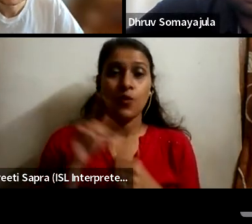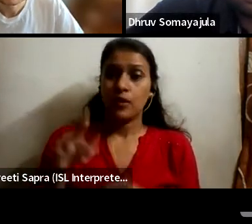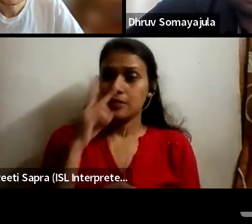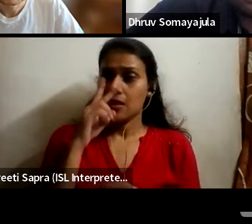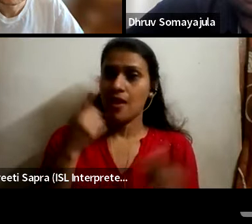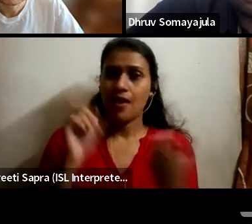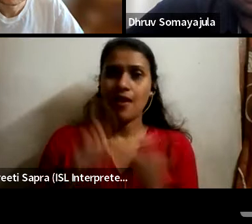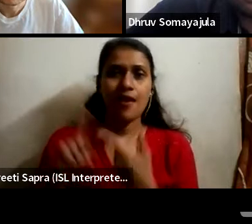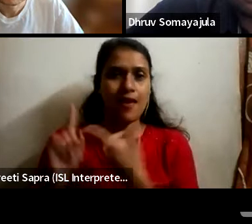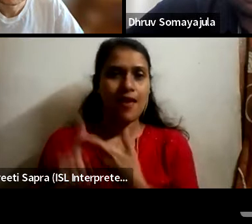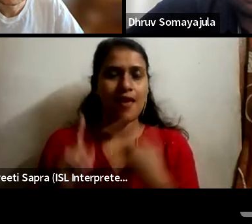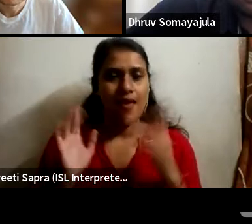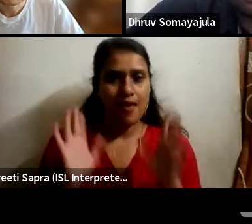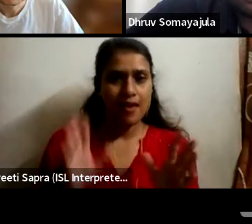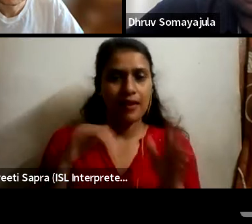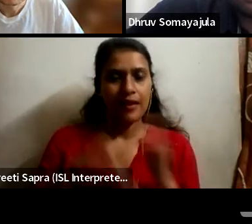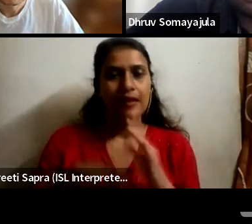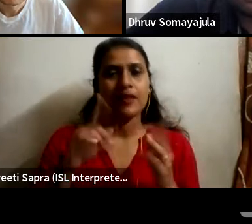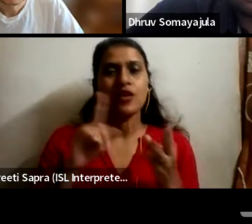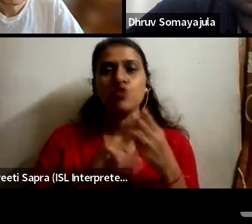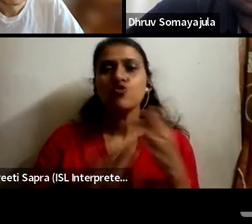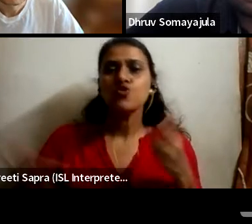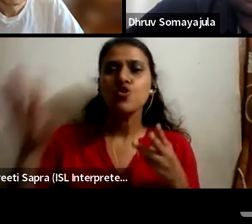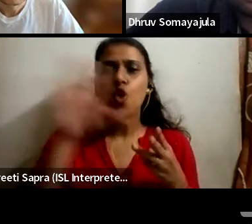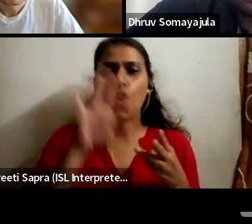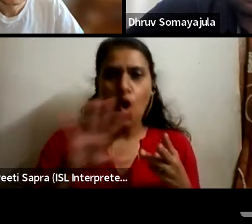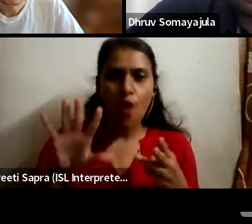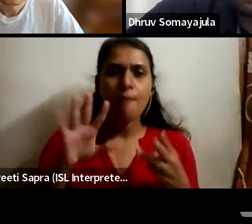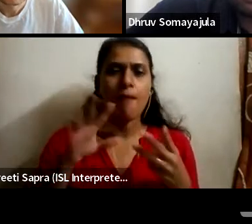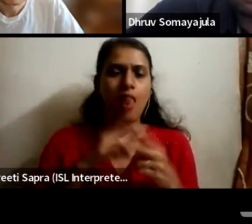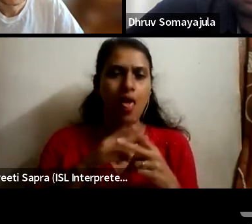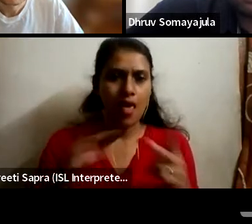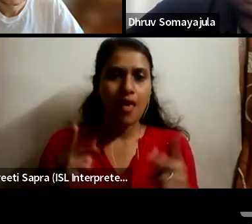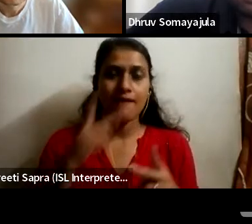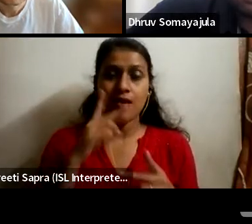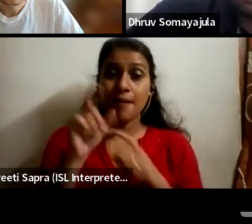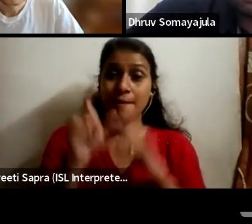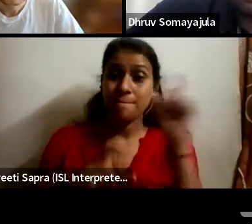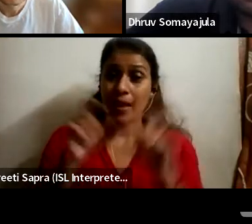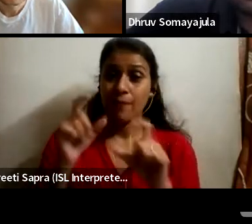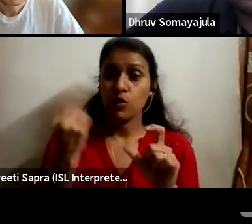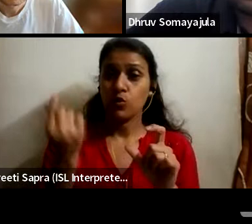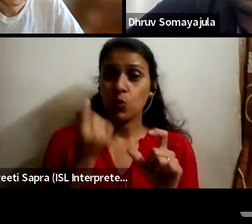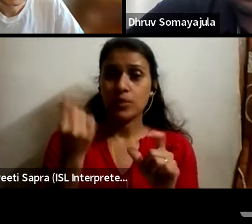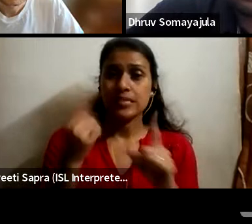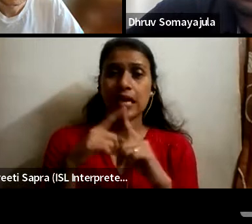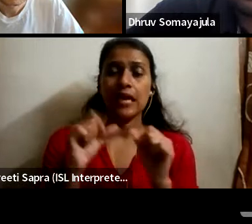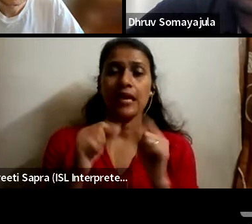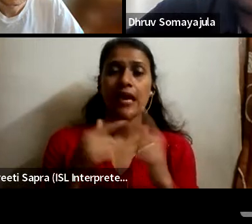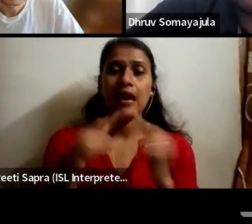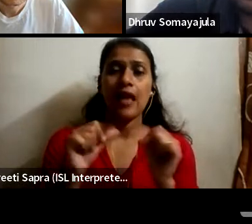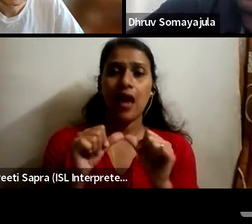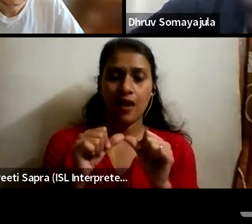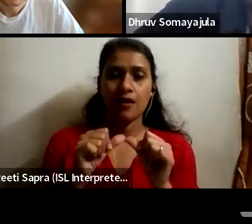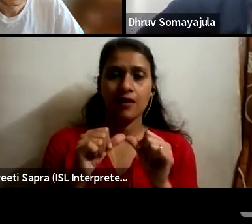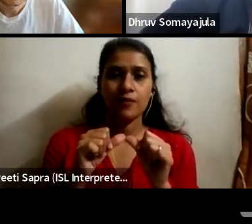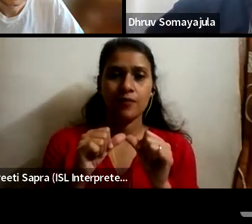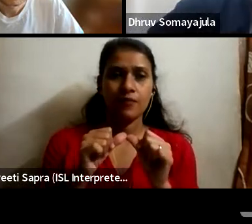happen even outside of India and Europe, like with the drivers co-op and like people using data access requests to understand how they're being